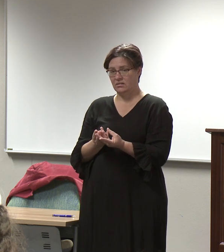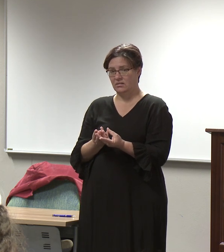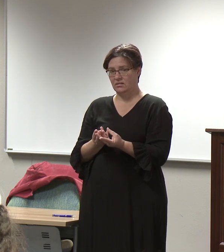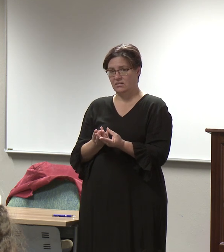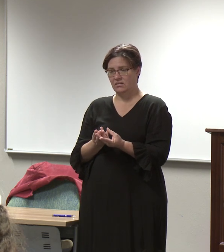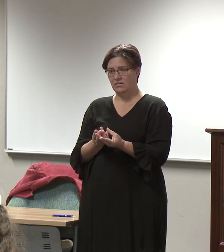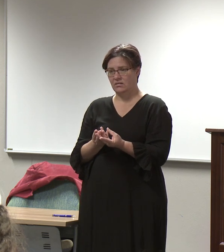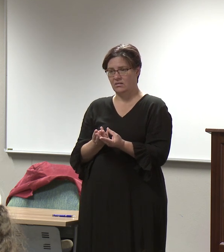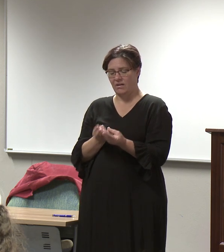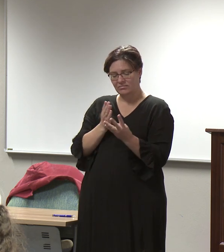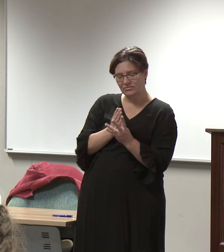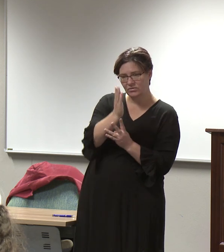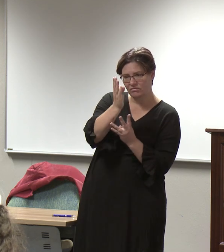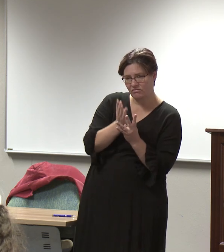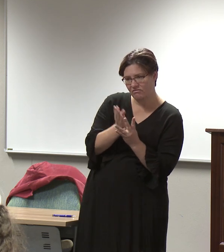has taken several forms